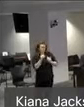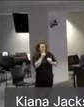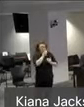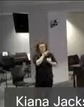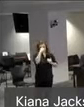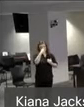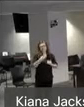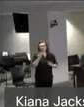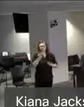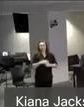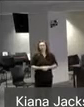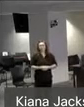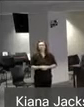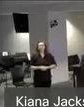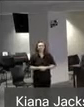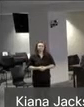$148.22.